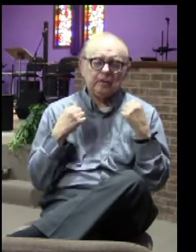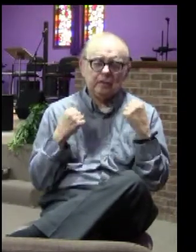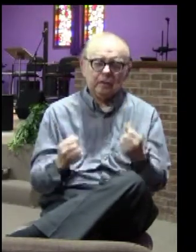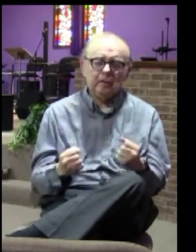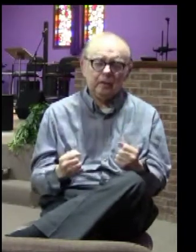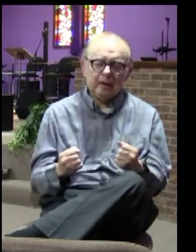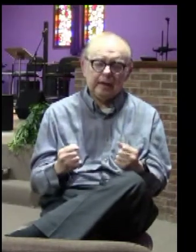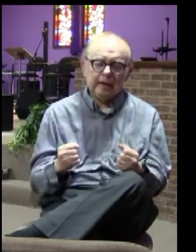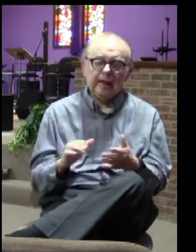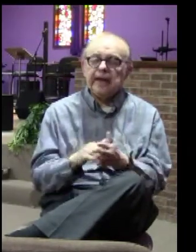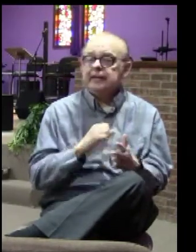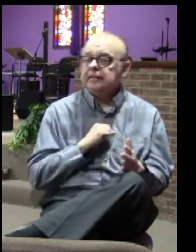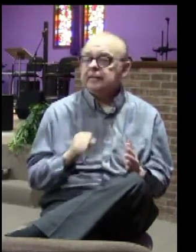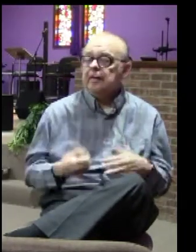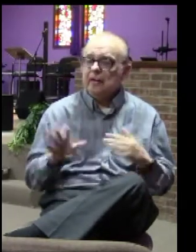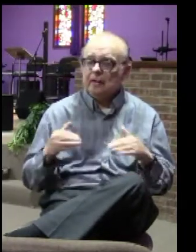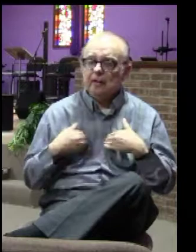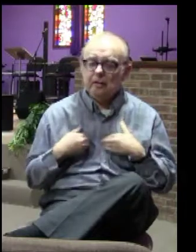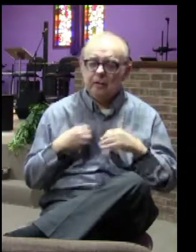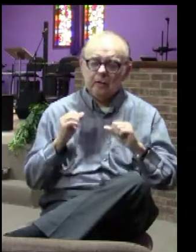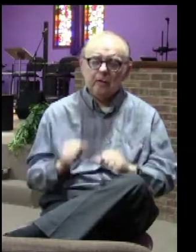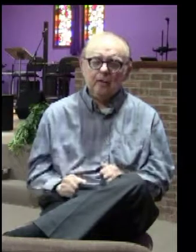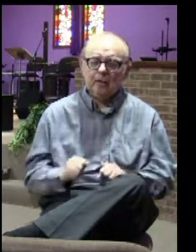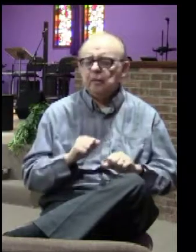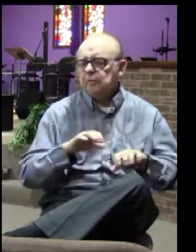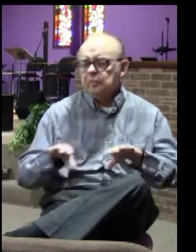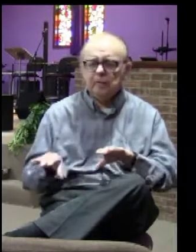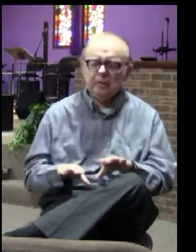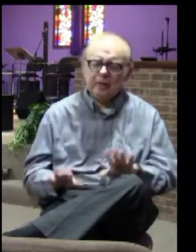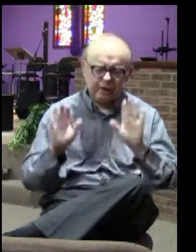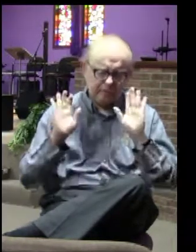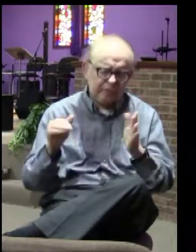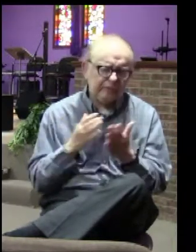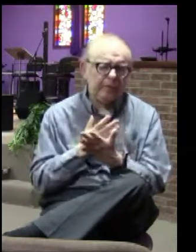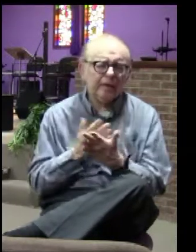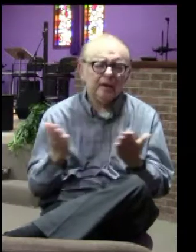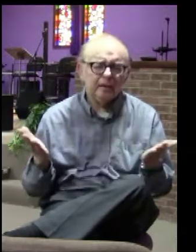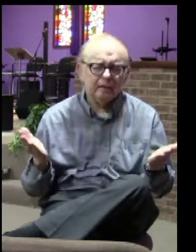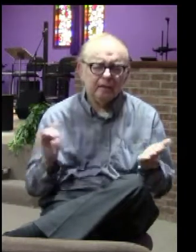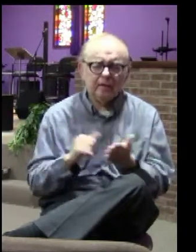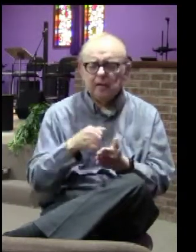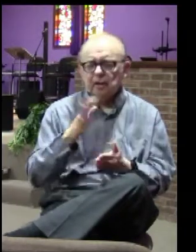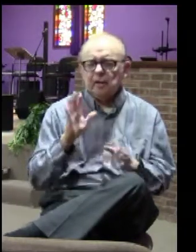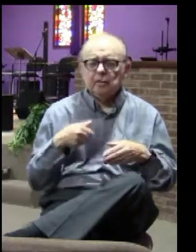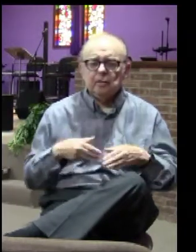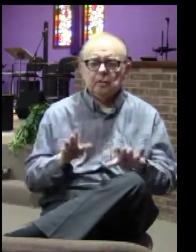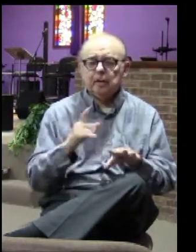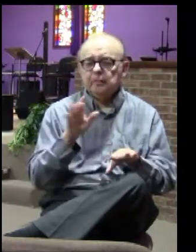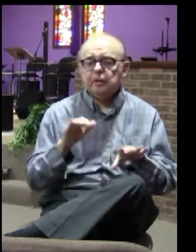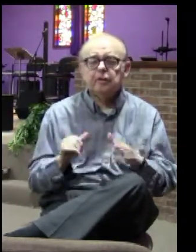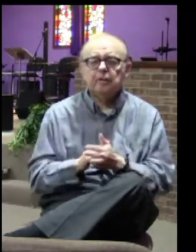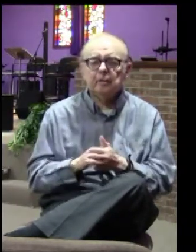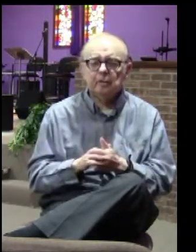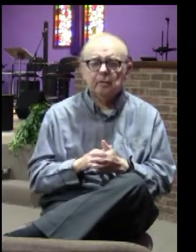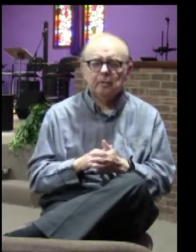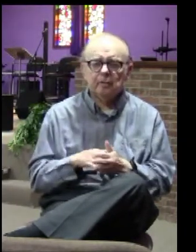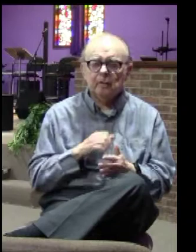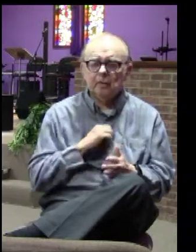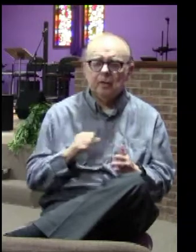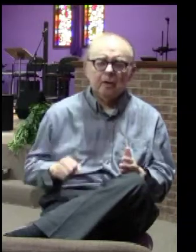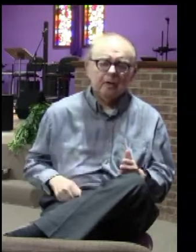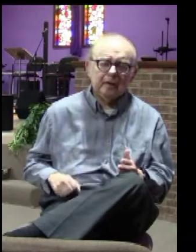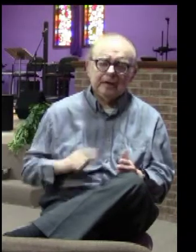that Samson had to be able to do great things that God had allowed him to do, he began to get